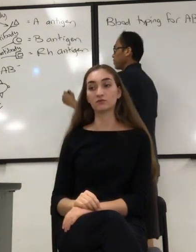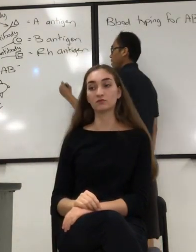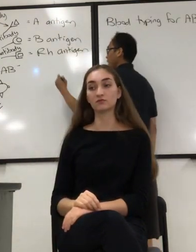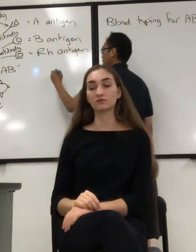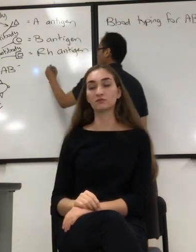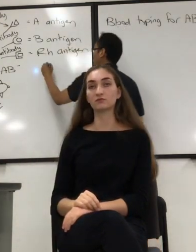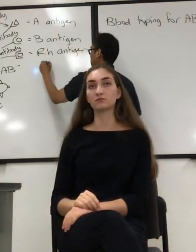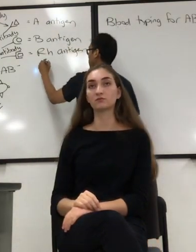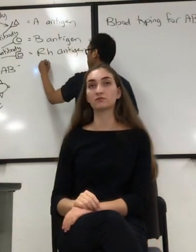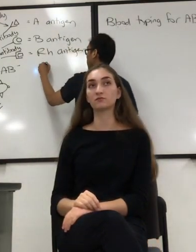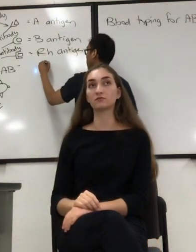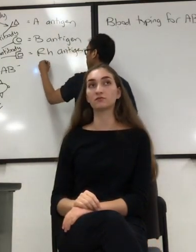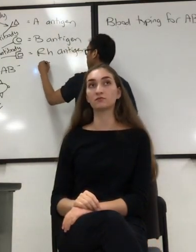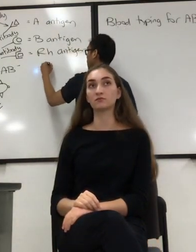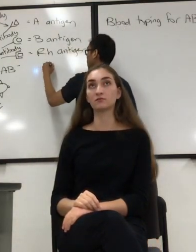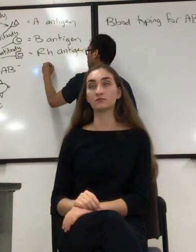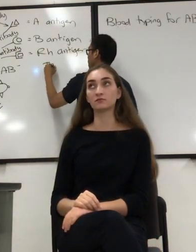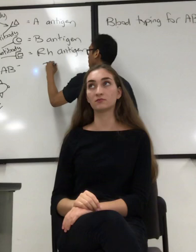Okay, so then you have